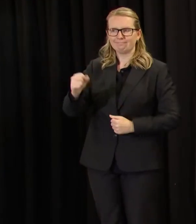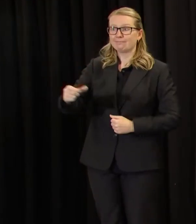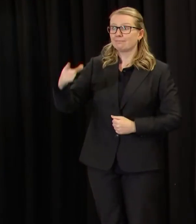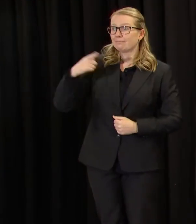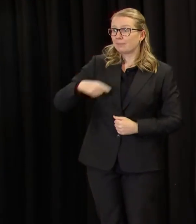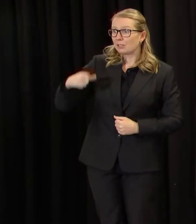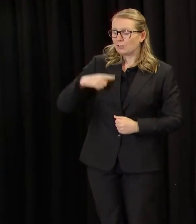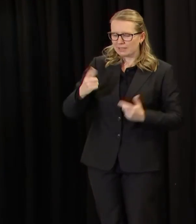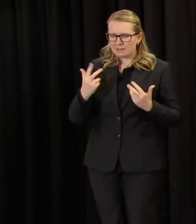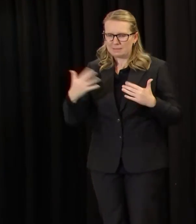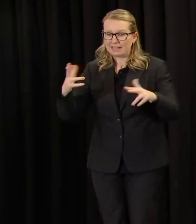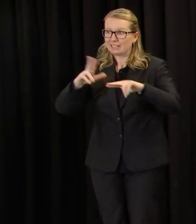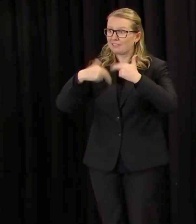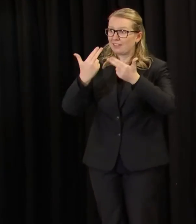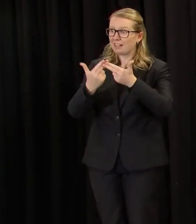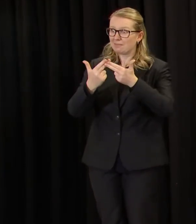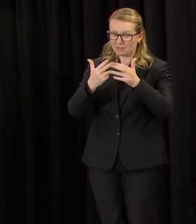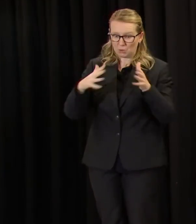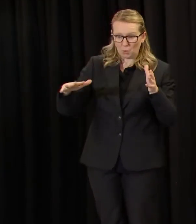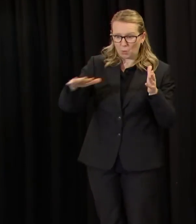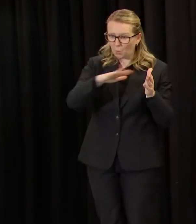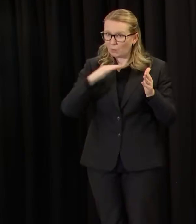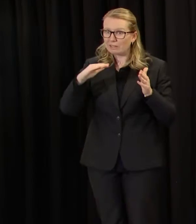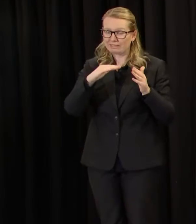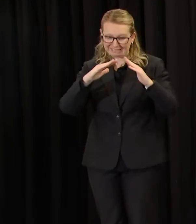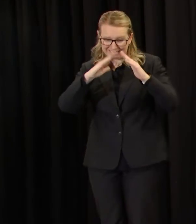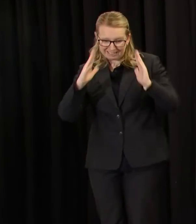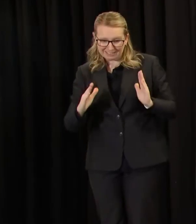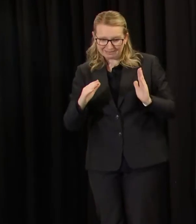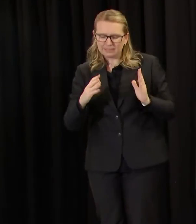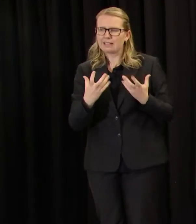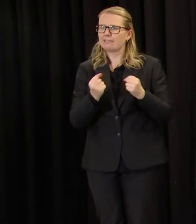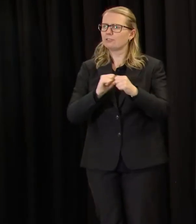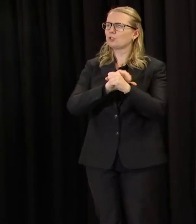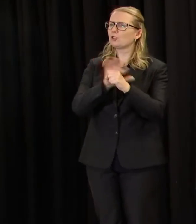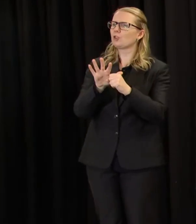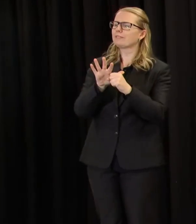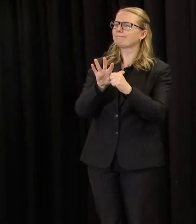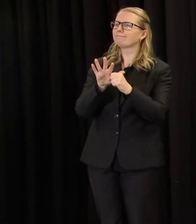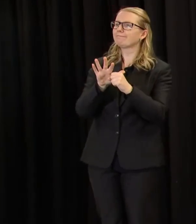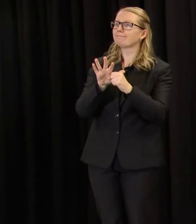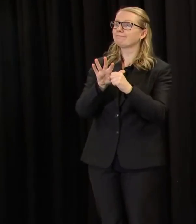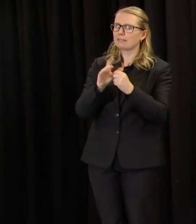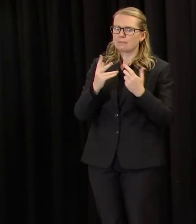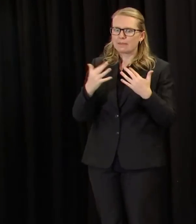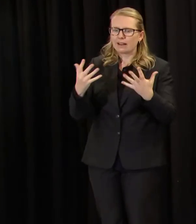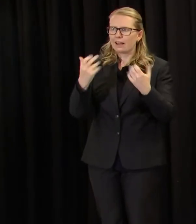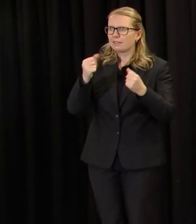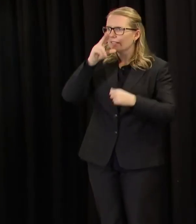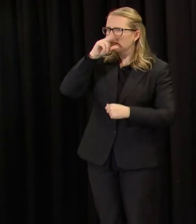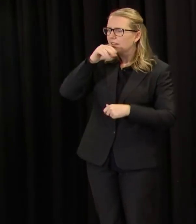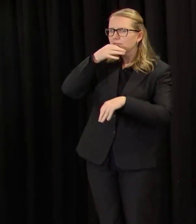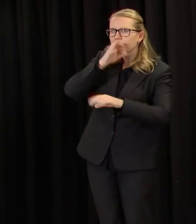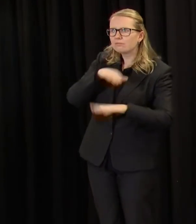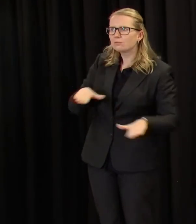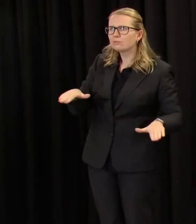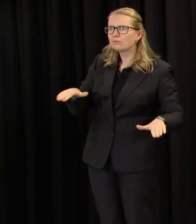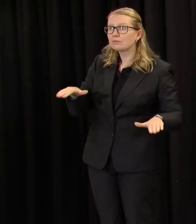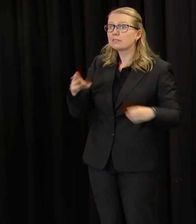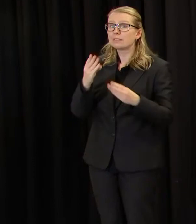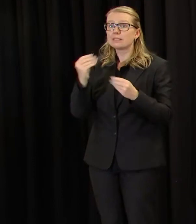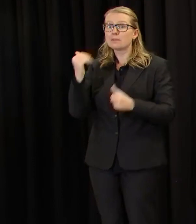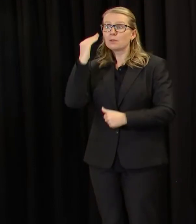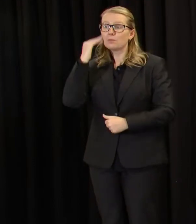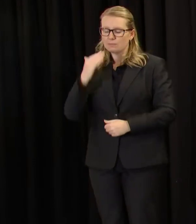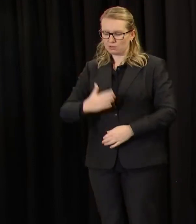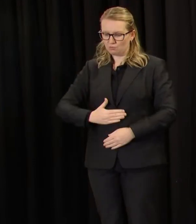multiple families, entire families, that are now COVID positive, a lot of them with young children, some of them pregnant women with